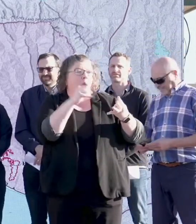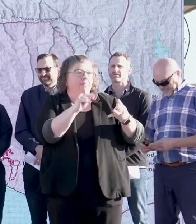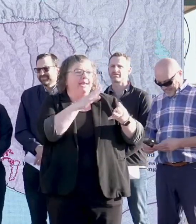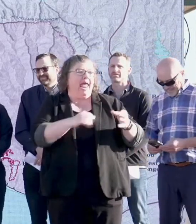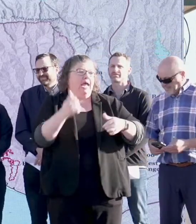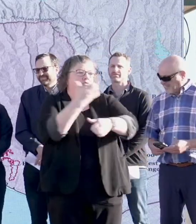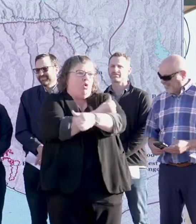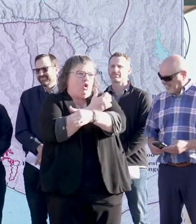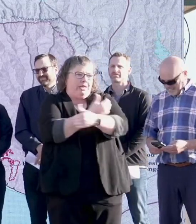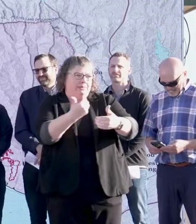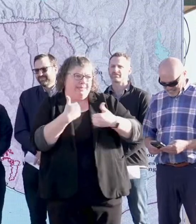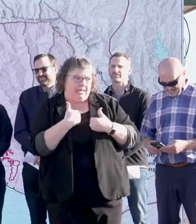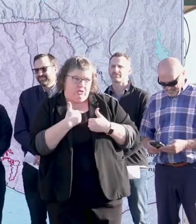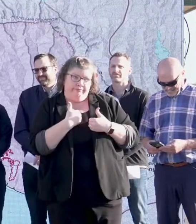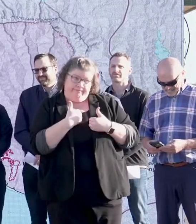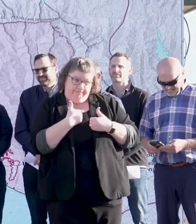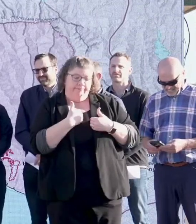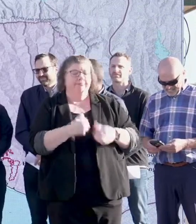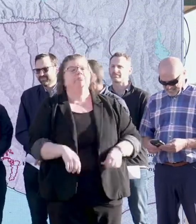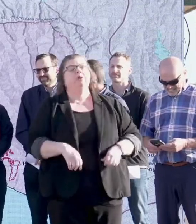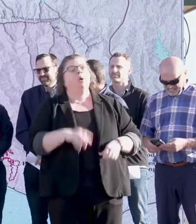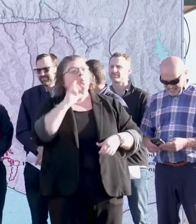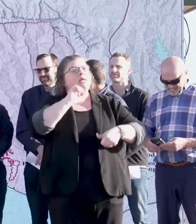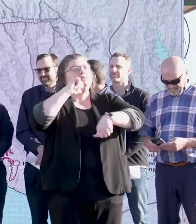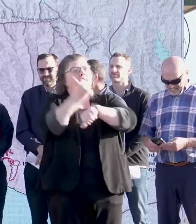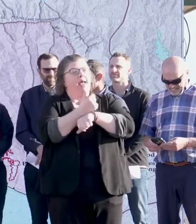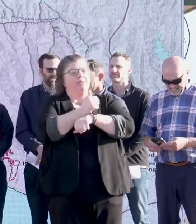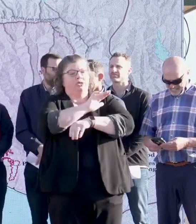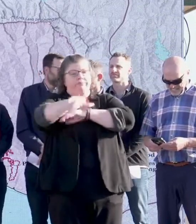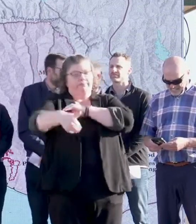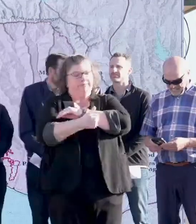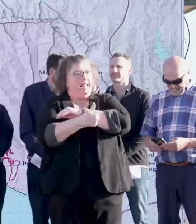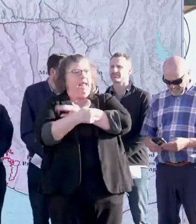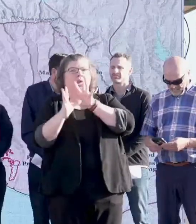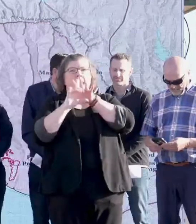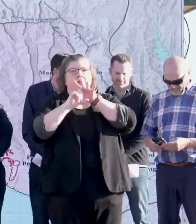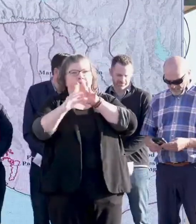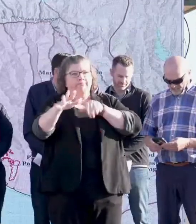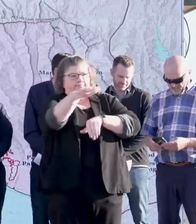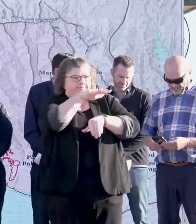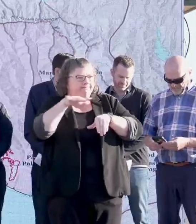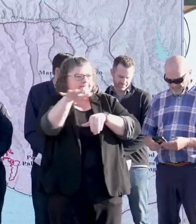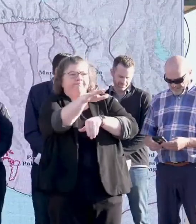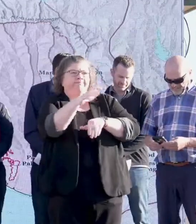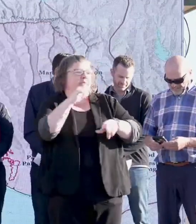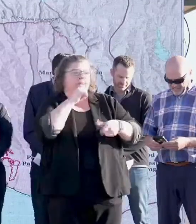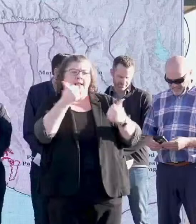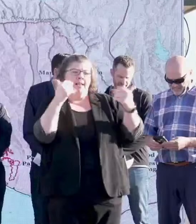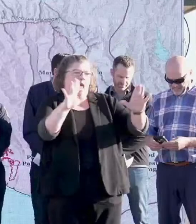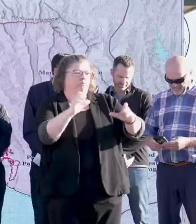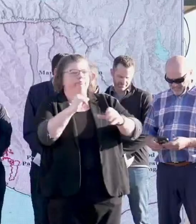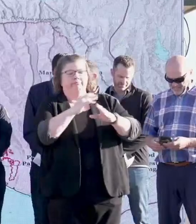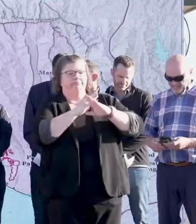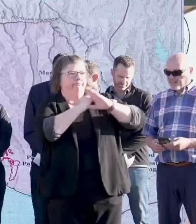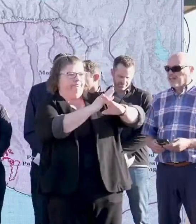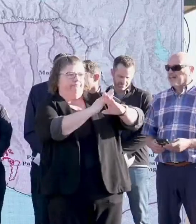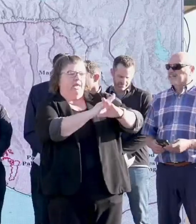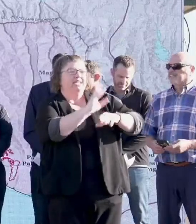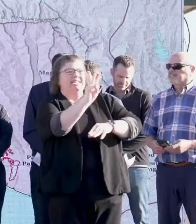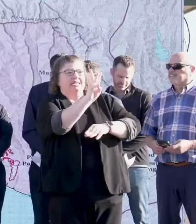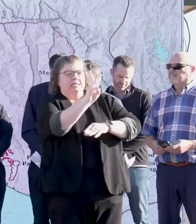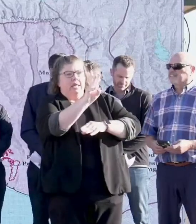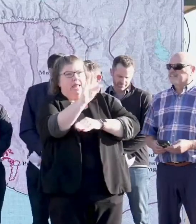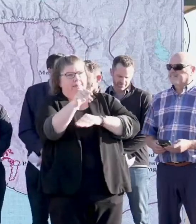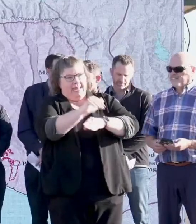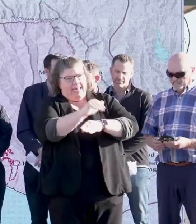possession. A curfew was established for all mandatory evacuation zones affected by the fire, which is in effect from 6 p.m. to